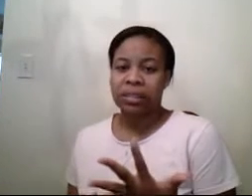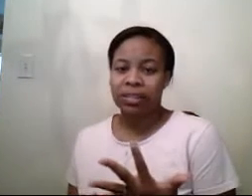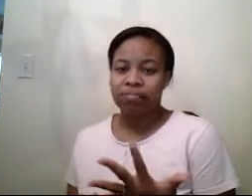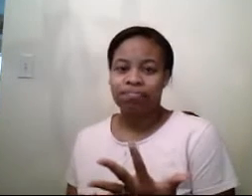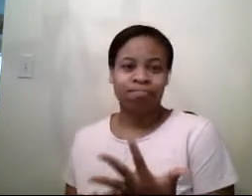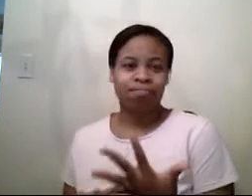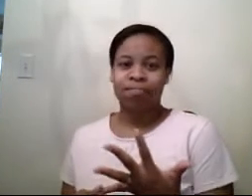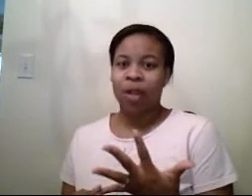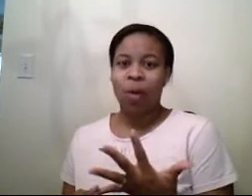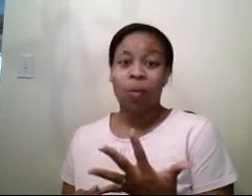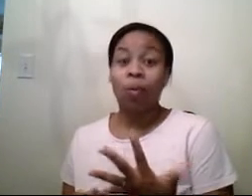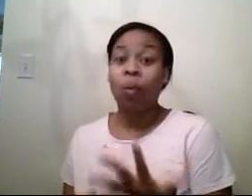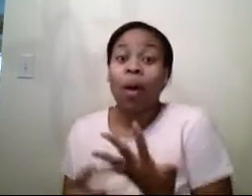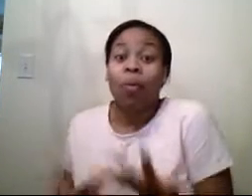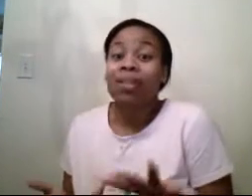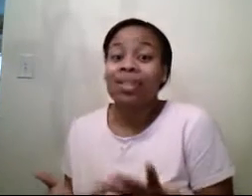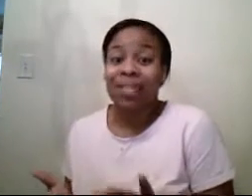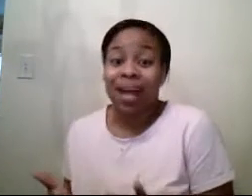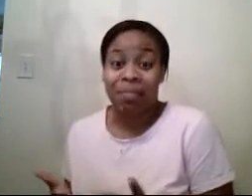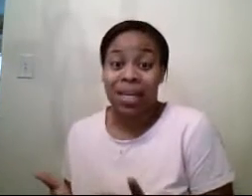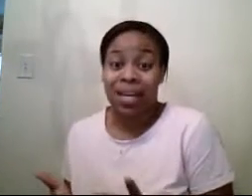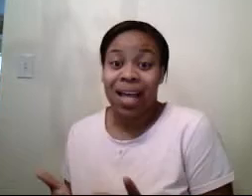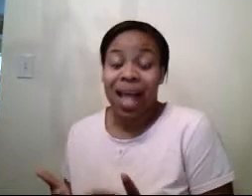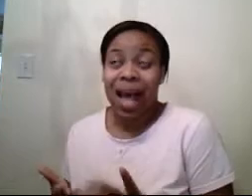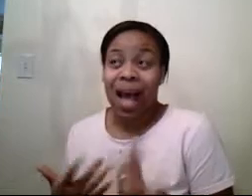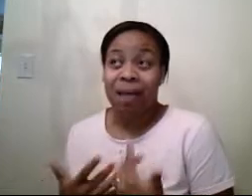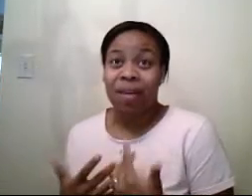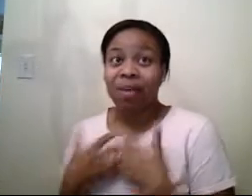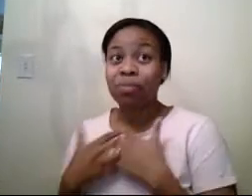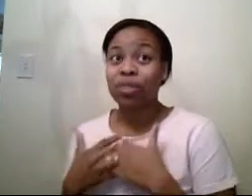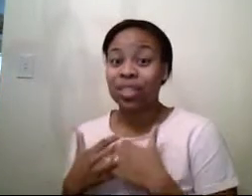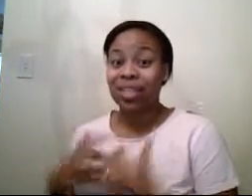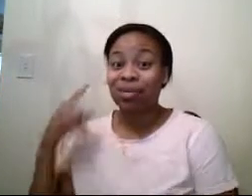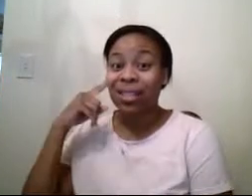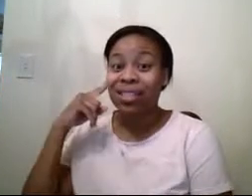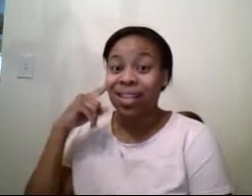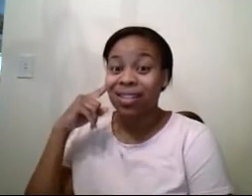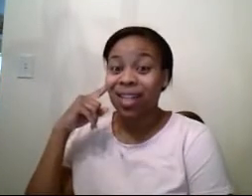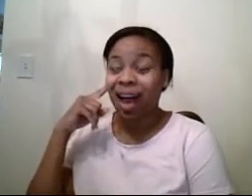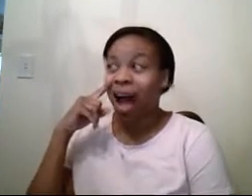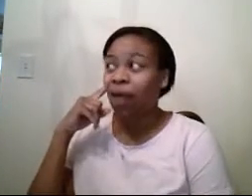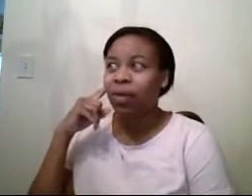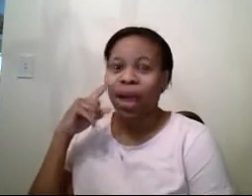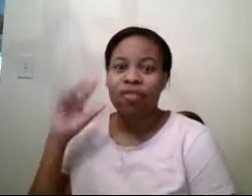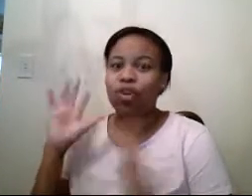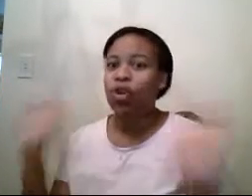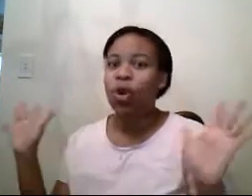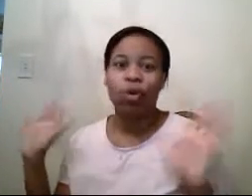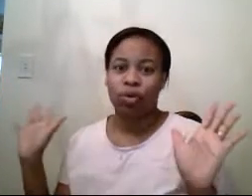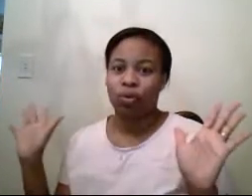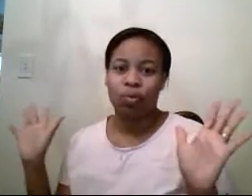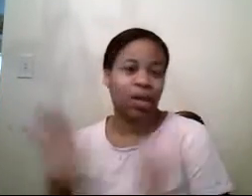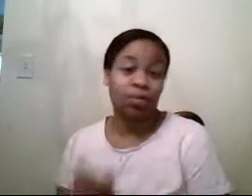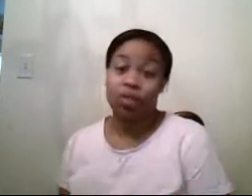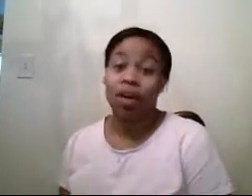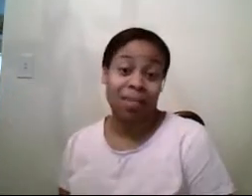braces. What does that mean? If I'm just sitting here listening to that, I would have no clue what he was talking